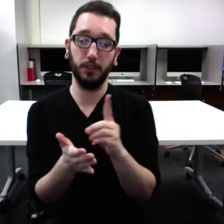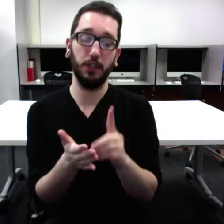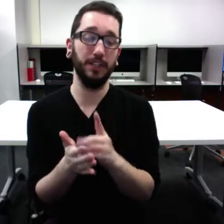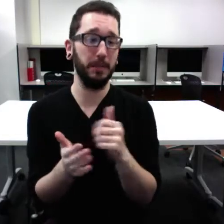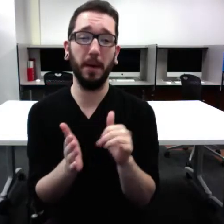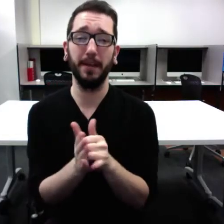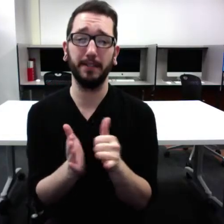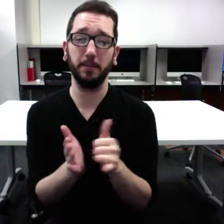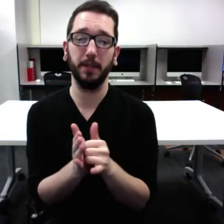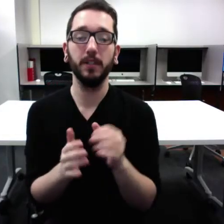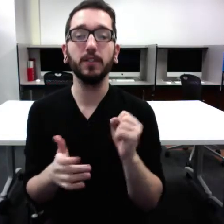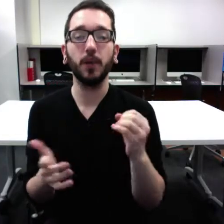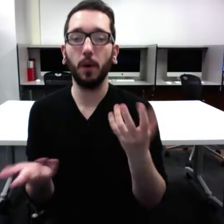So, what is a